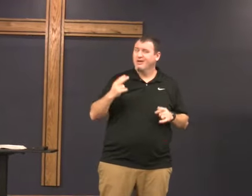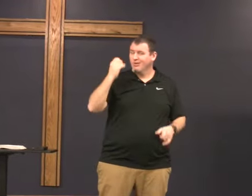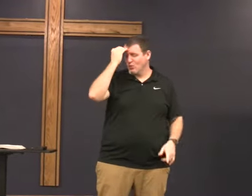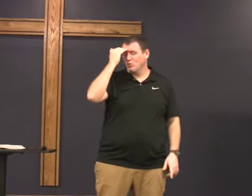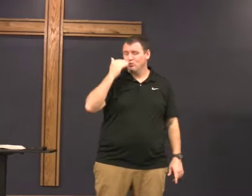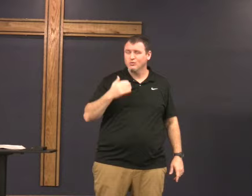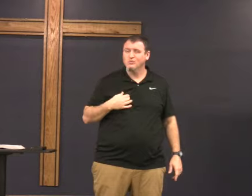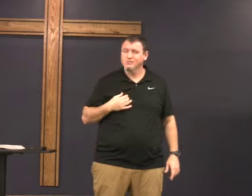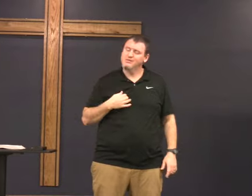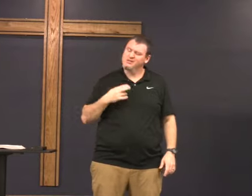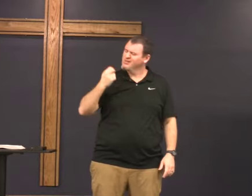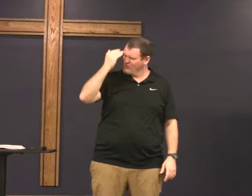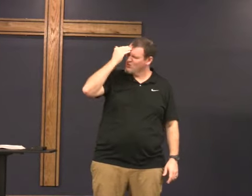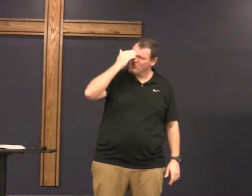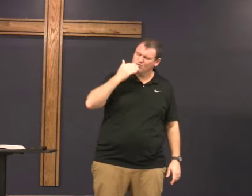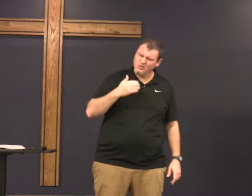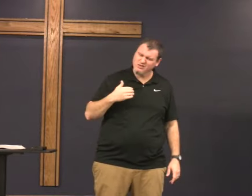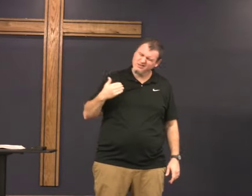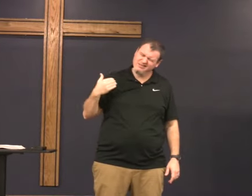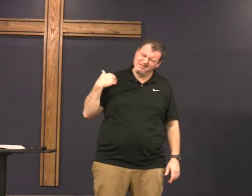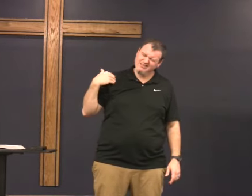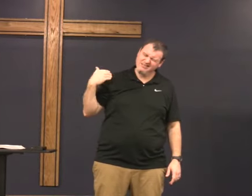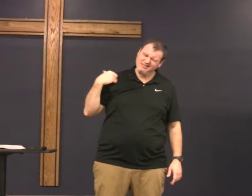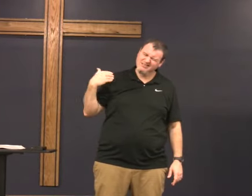that, but he knew.